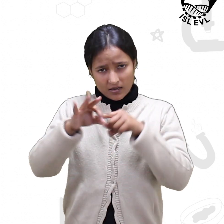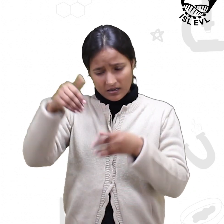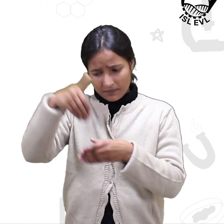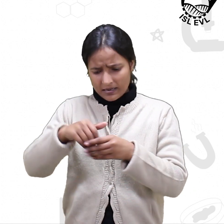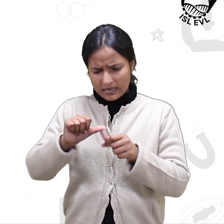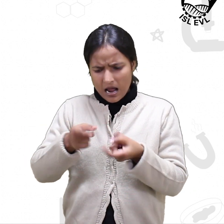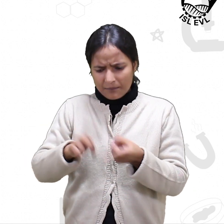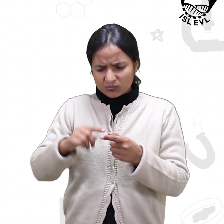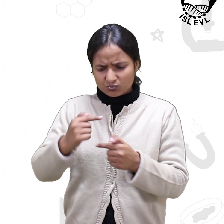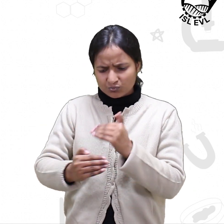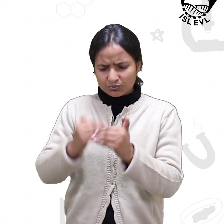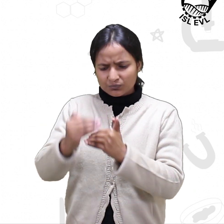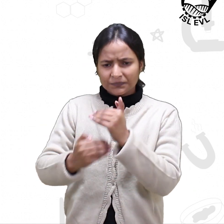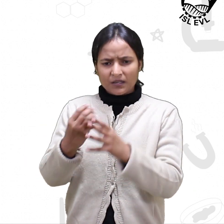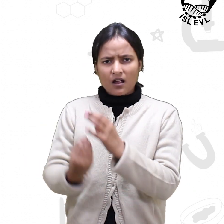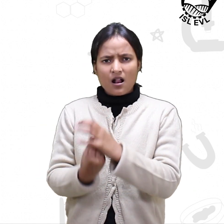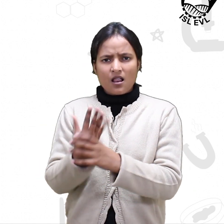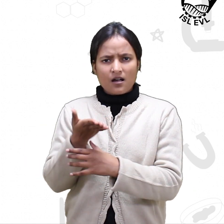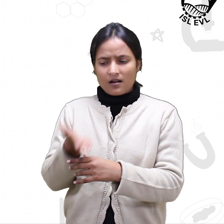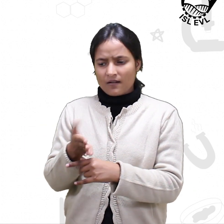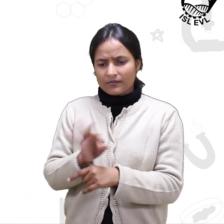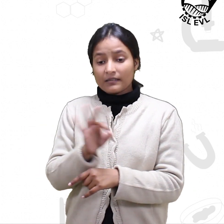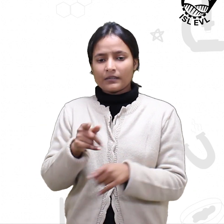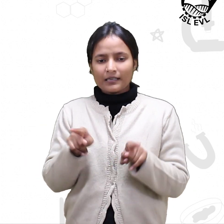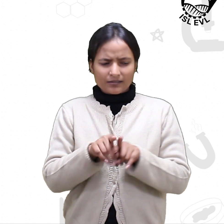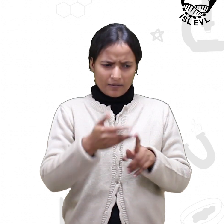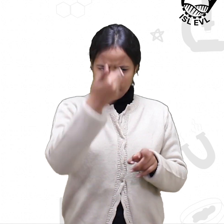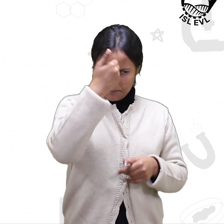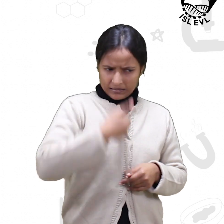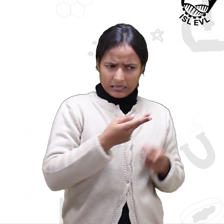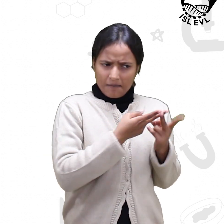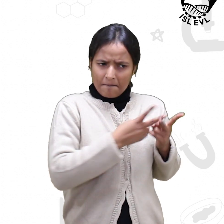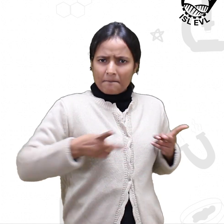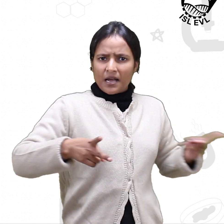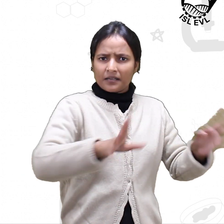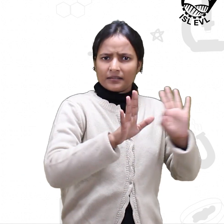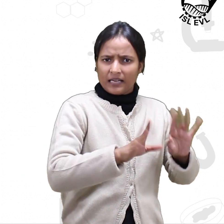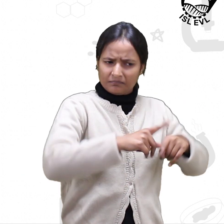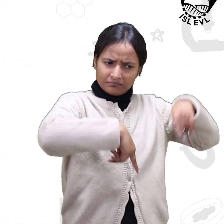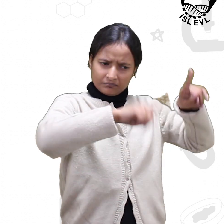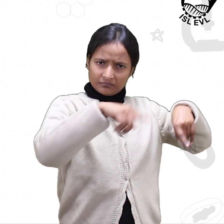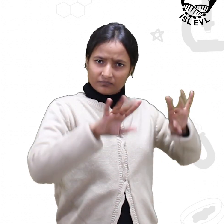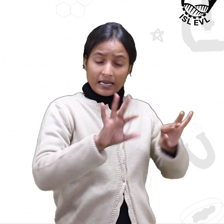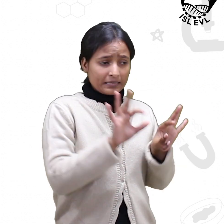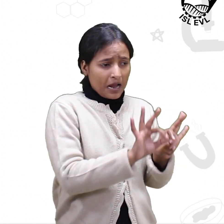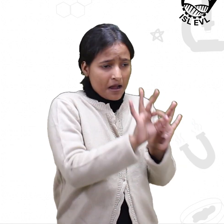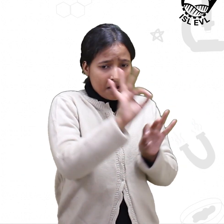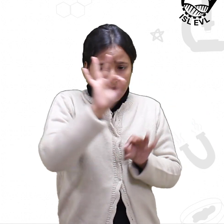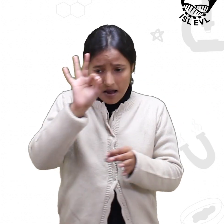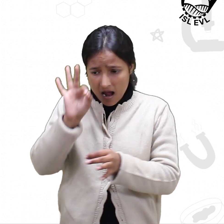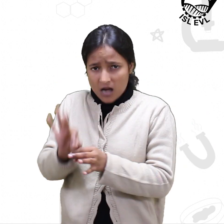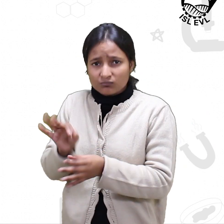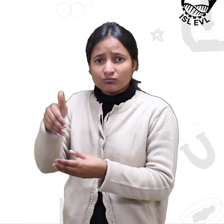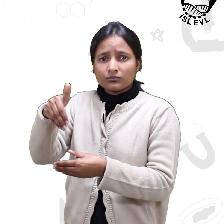are gone in people who suffer from that condition. We needed to model that in the fly. We chose what is known as